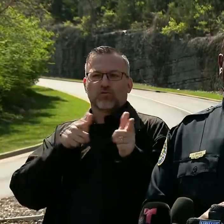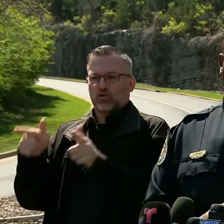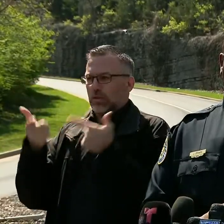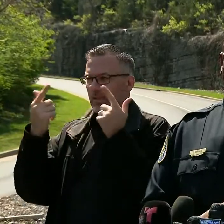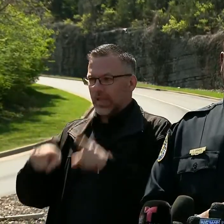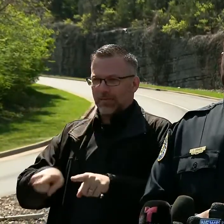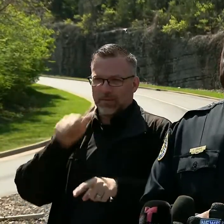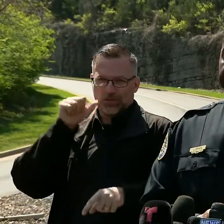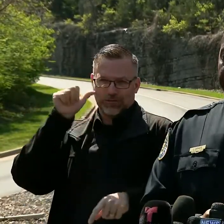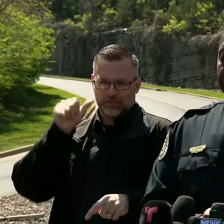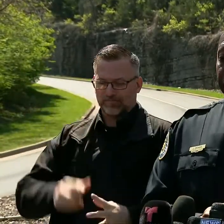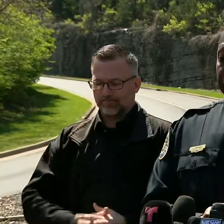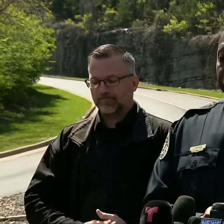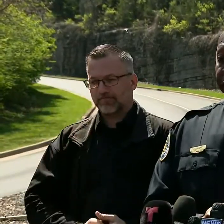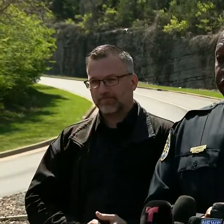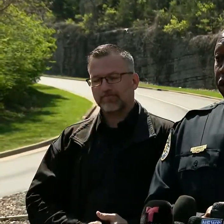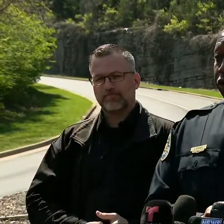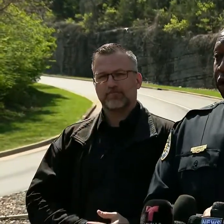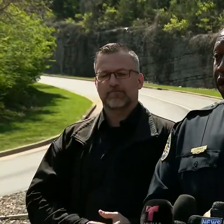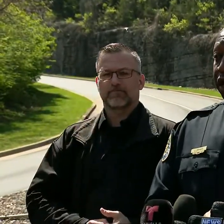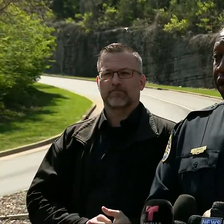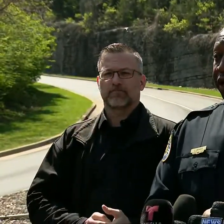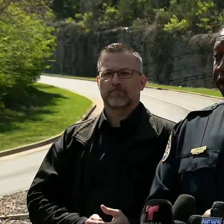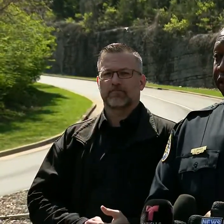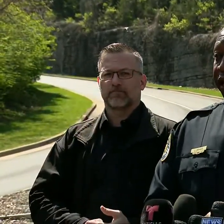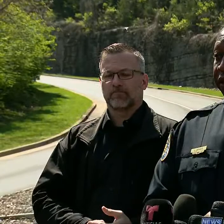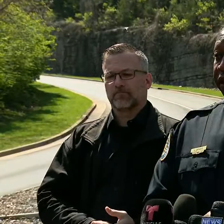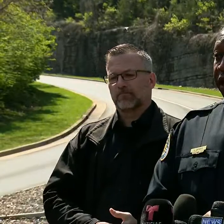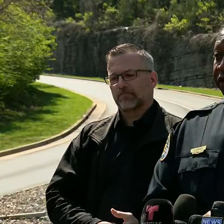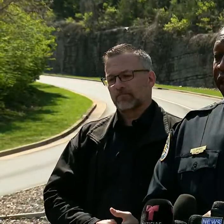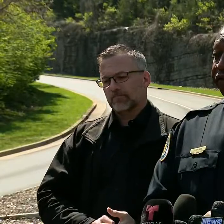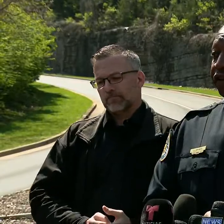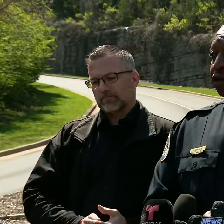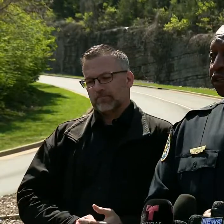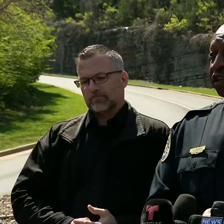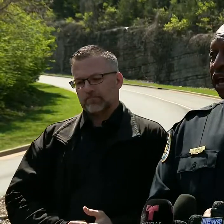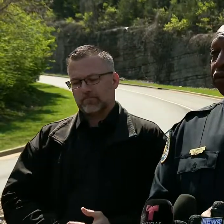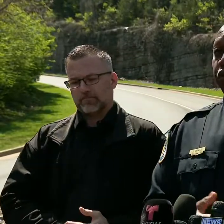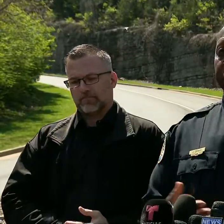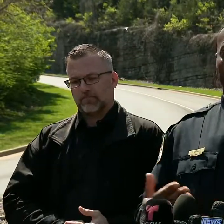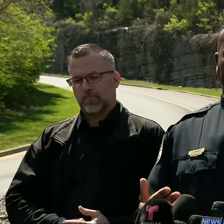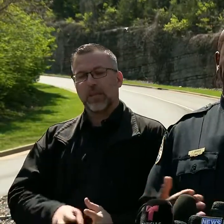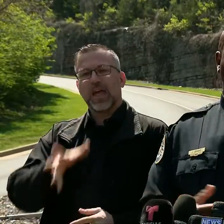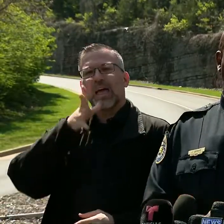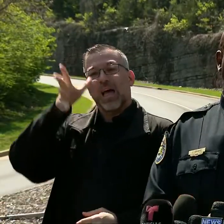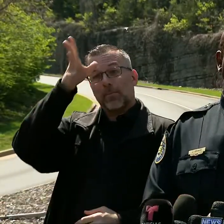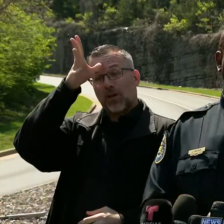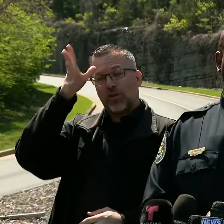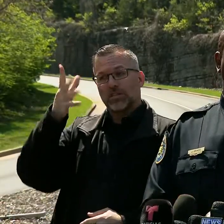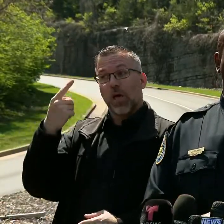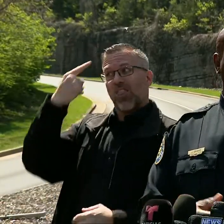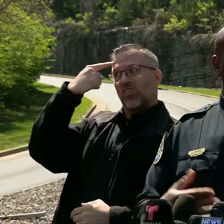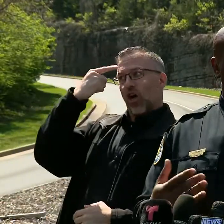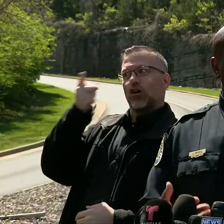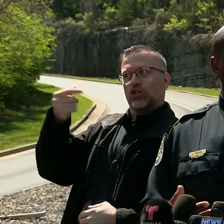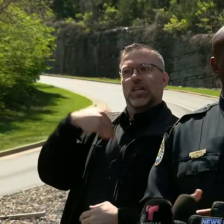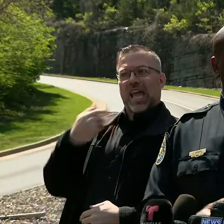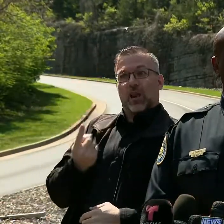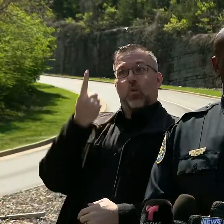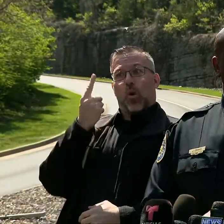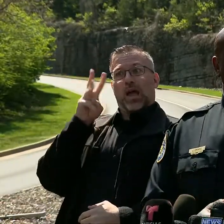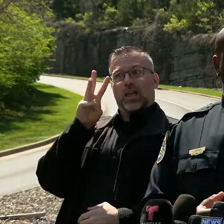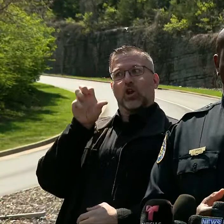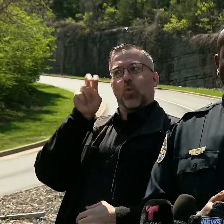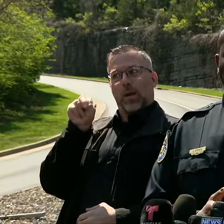happened. We know that they felt that she had 1 weapon and that she sold